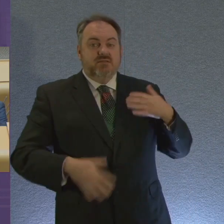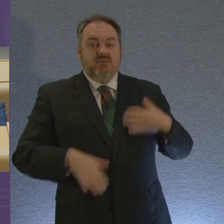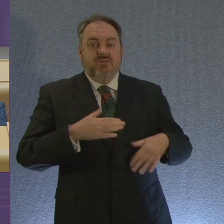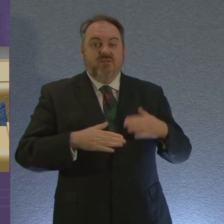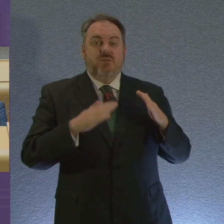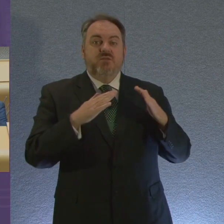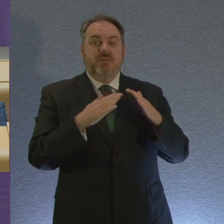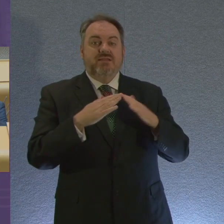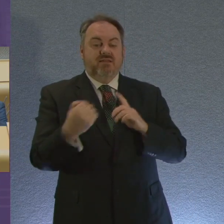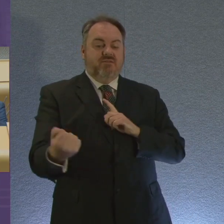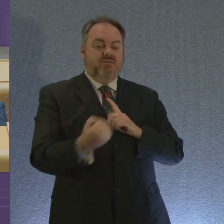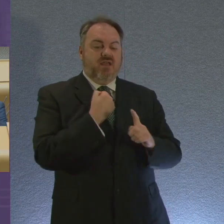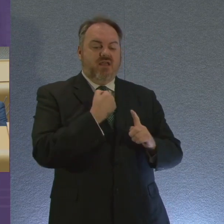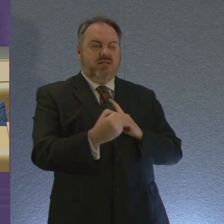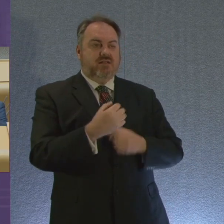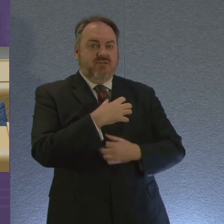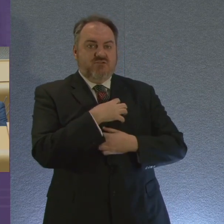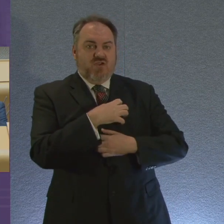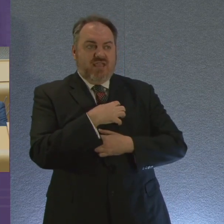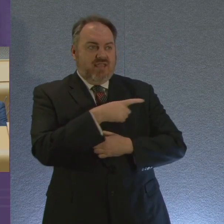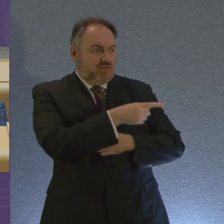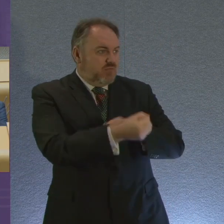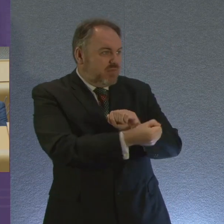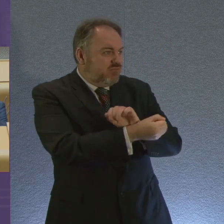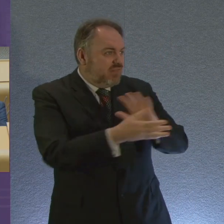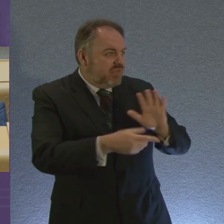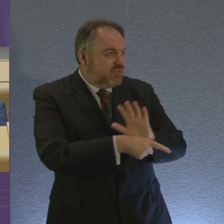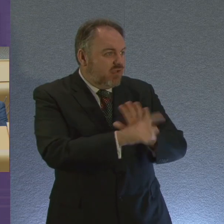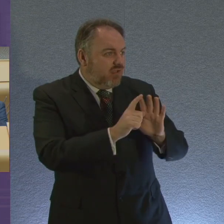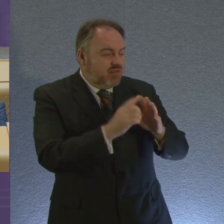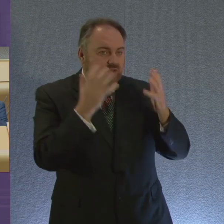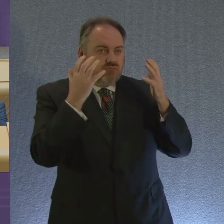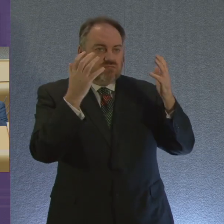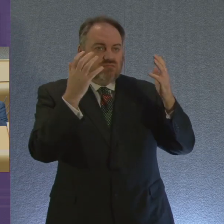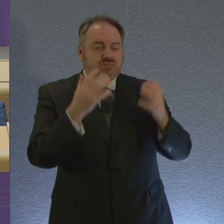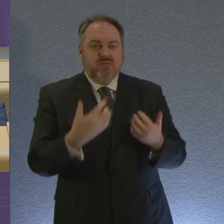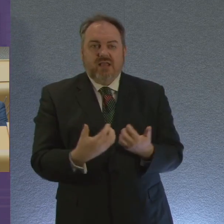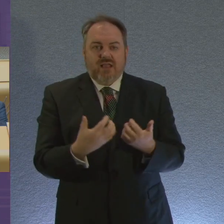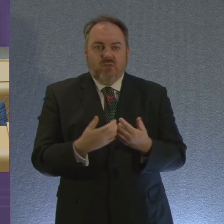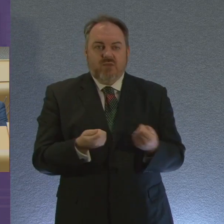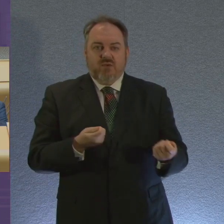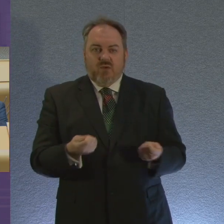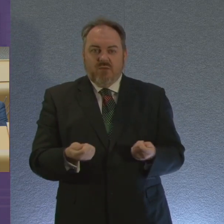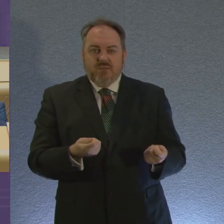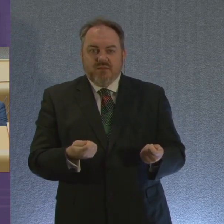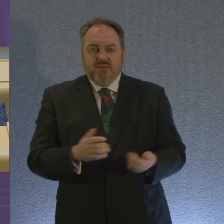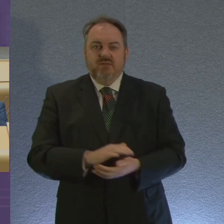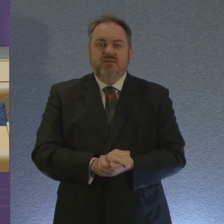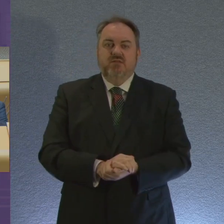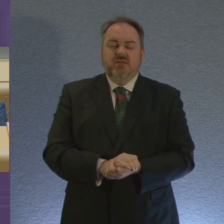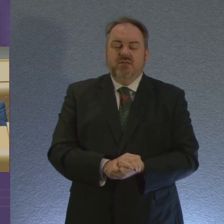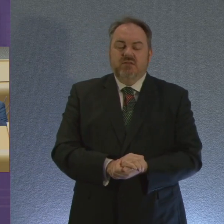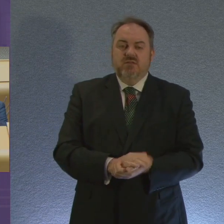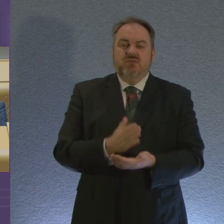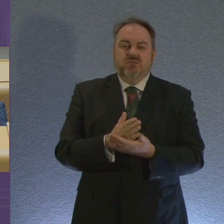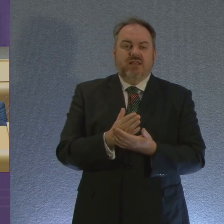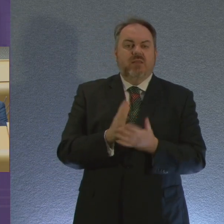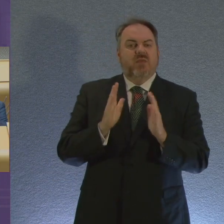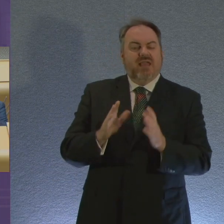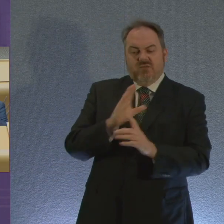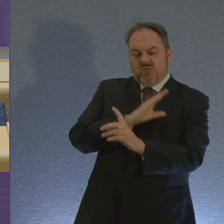to haunt them, and Scottish Women's Aid are right to demand robust safety arrangements, including appropriate notification of victims and